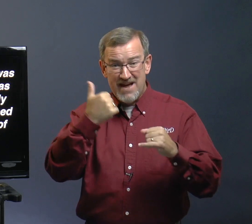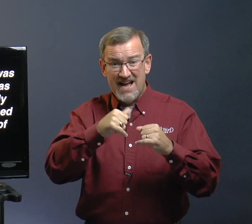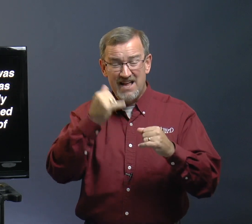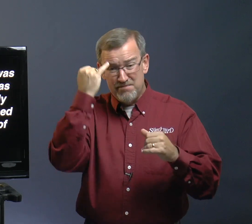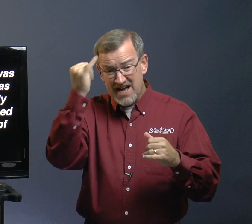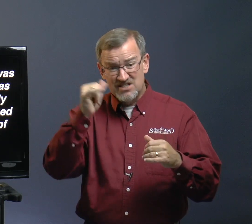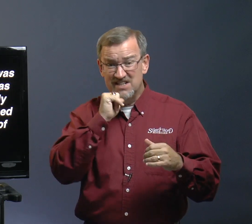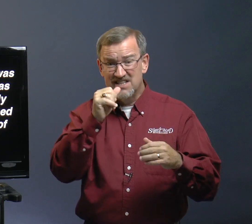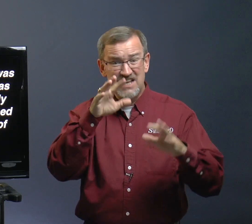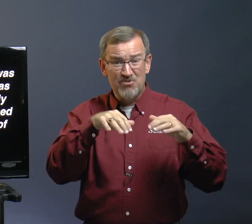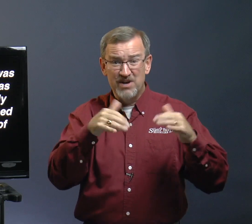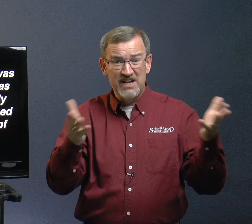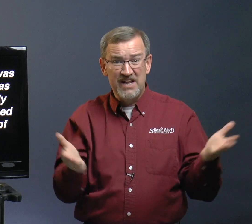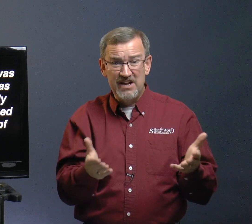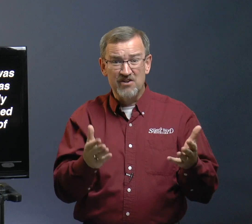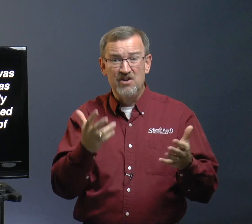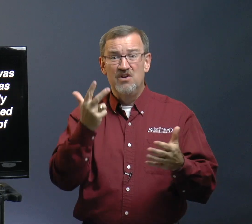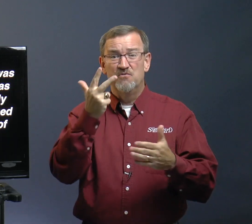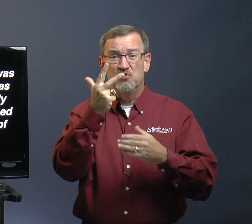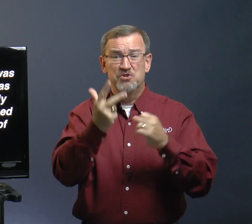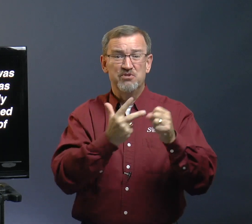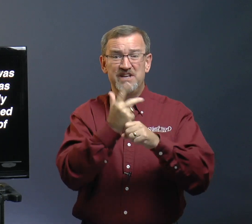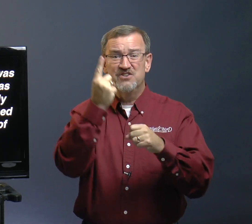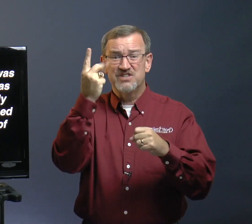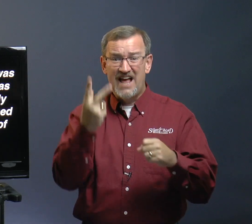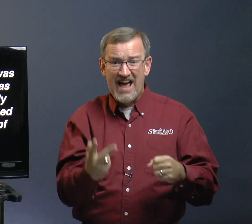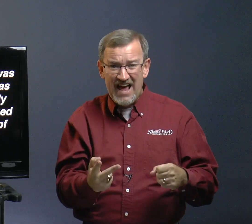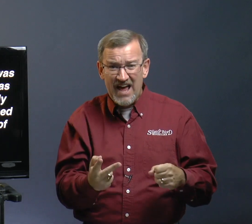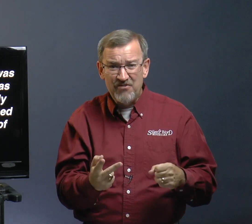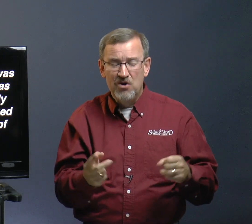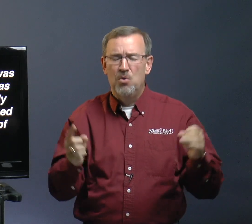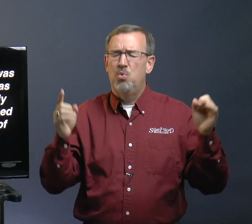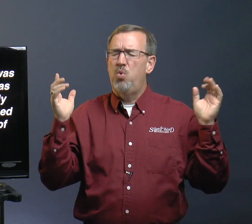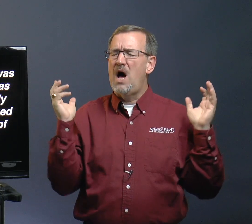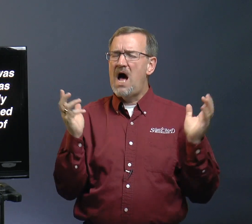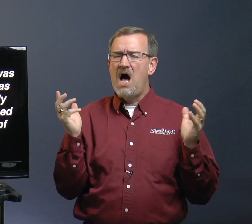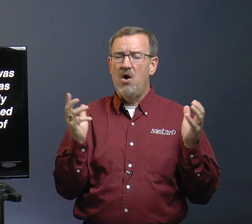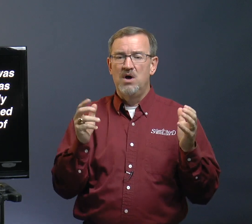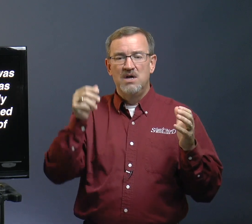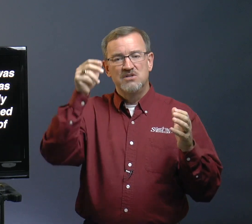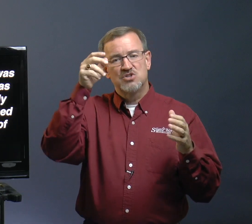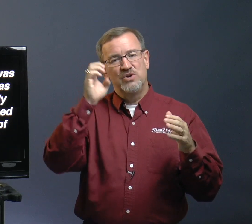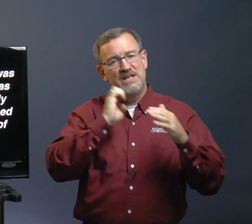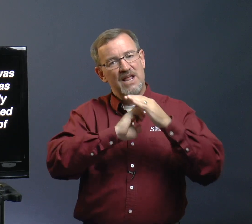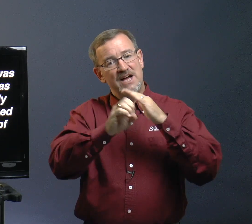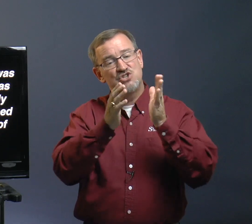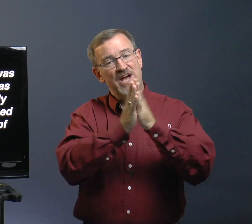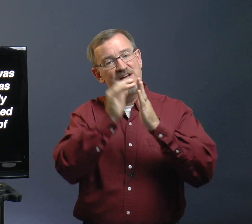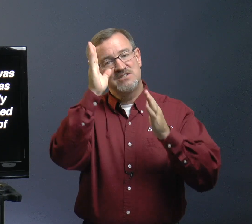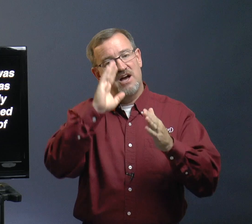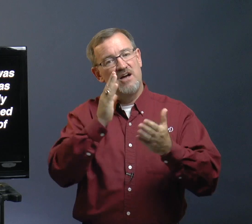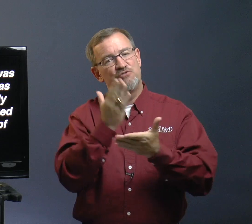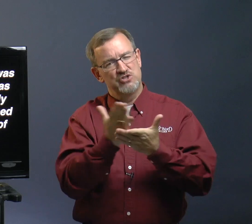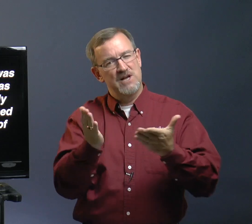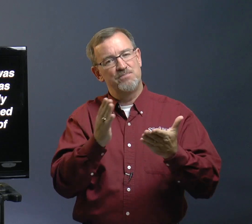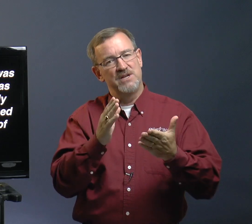2023. Imagine it did not rain here for 3 years and a half. Wow. So Elijah asked God for something